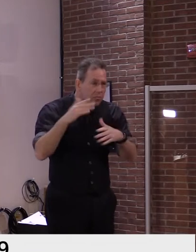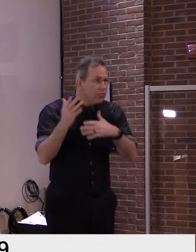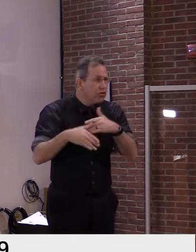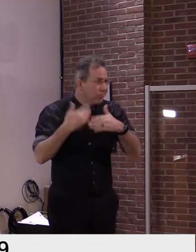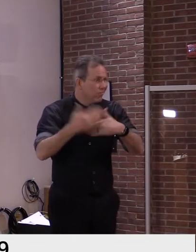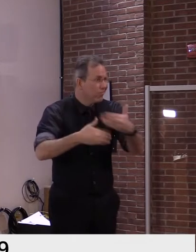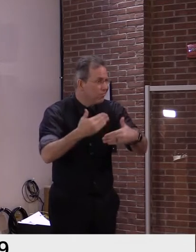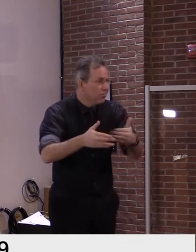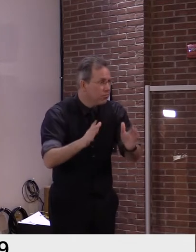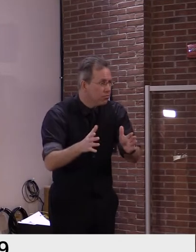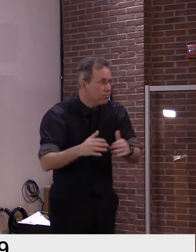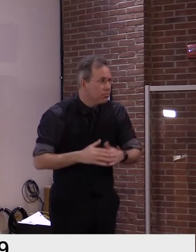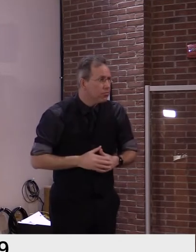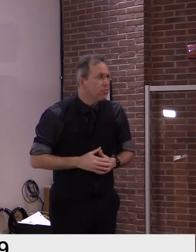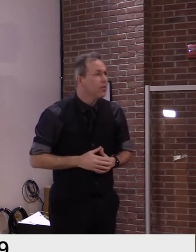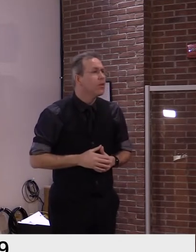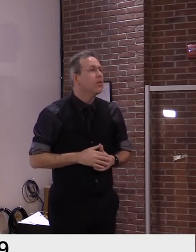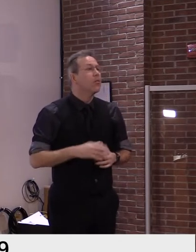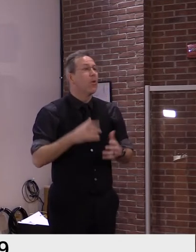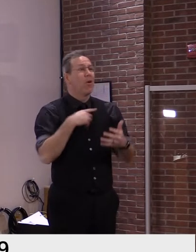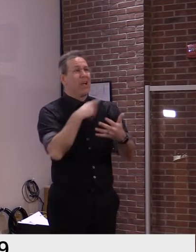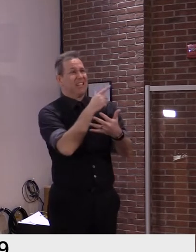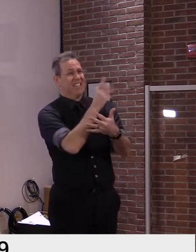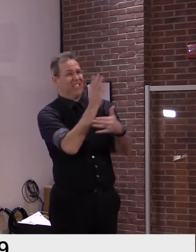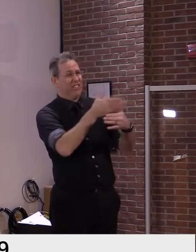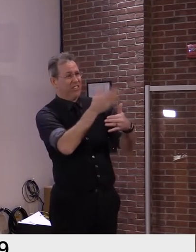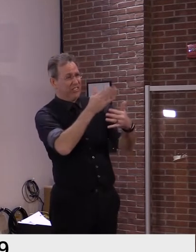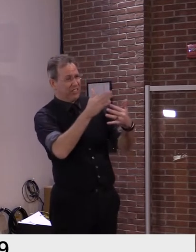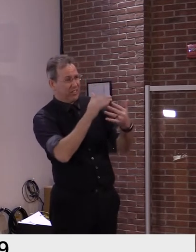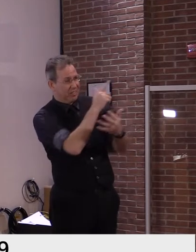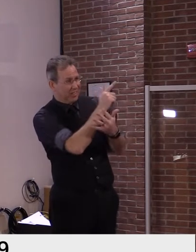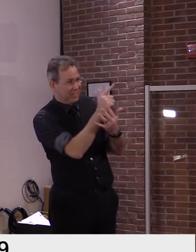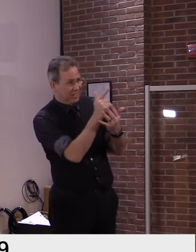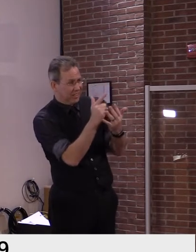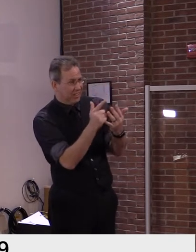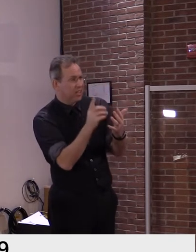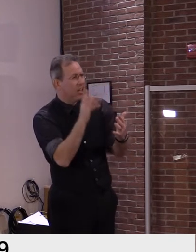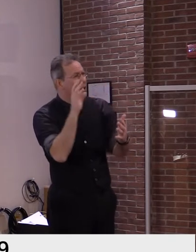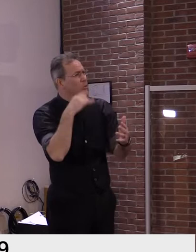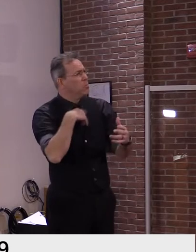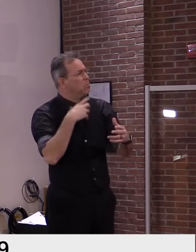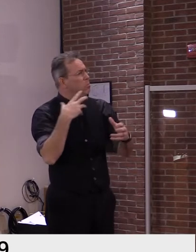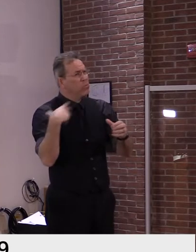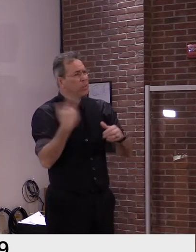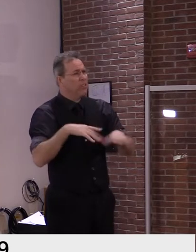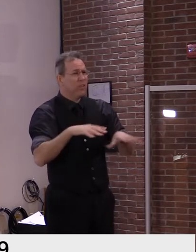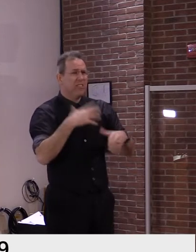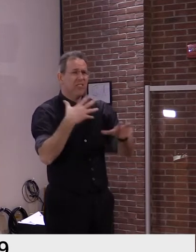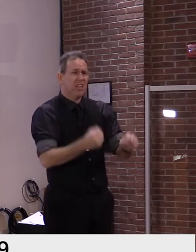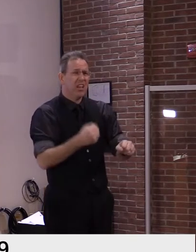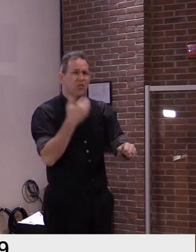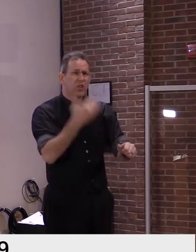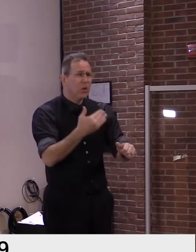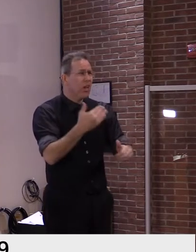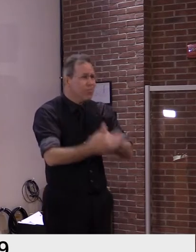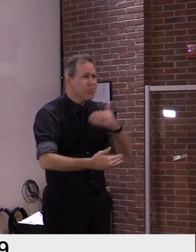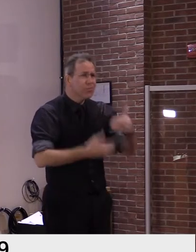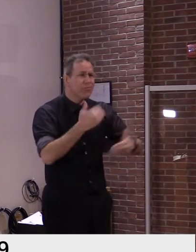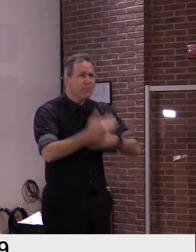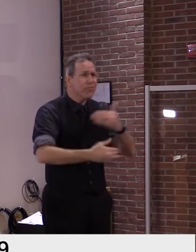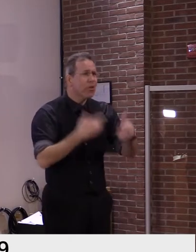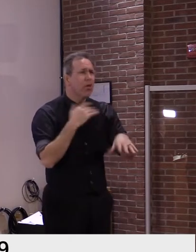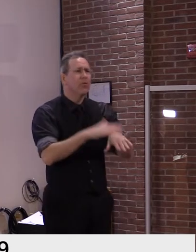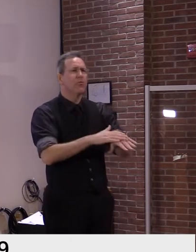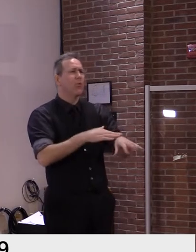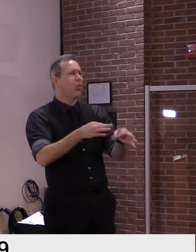age bands as we move down, and we'll get to them fairly quickly. But at the same time, I think you heard last week, our kids are not doing